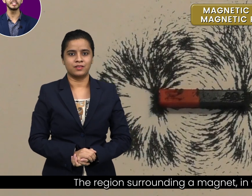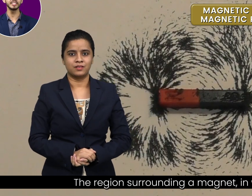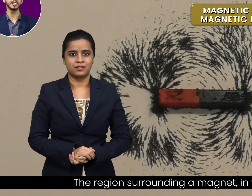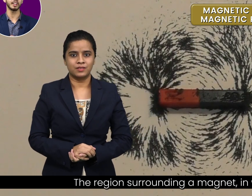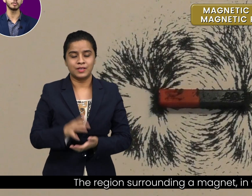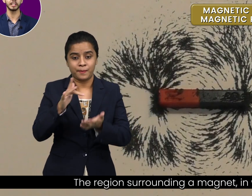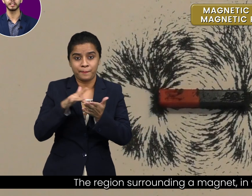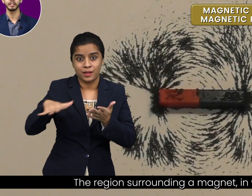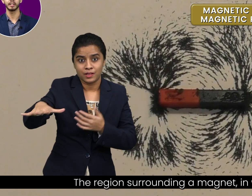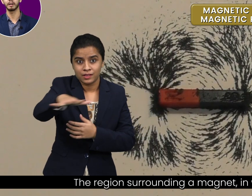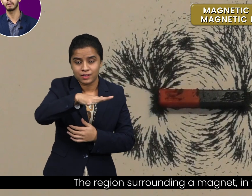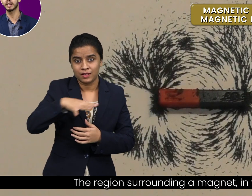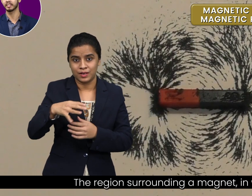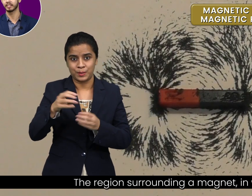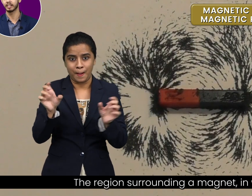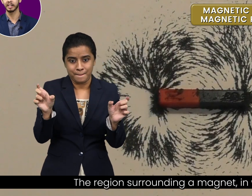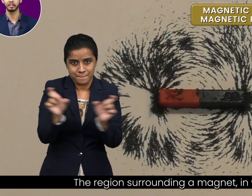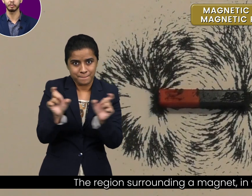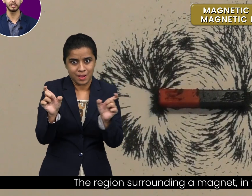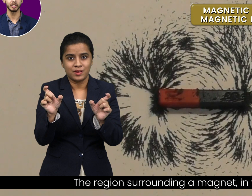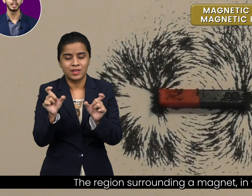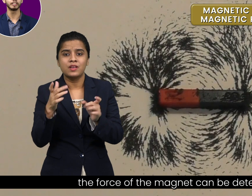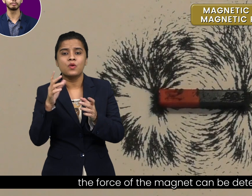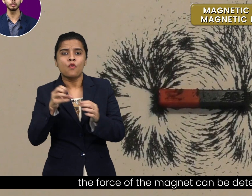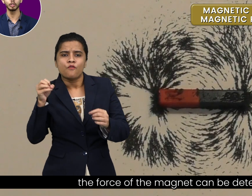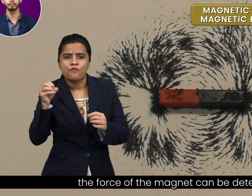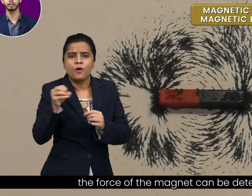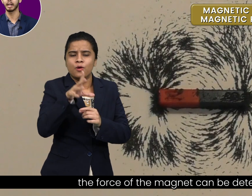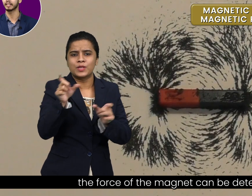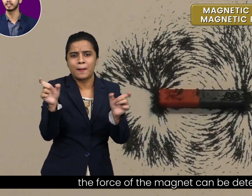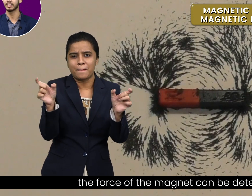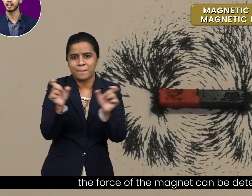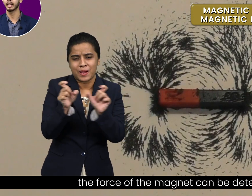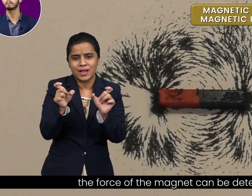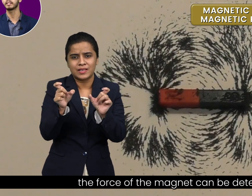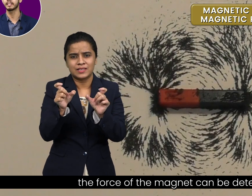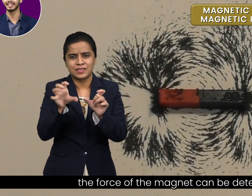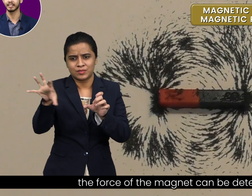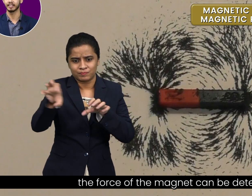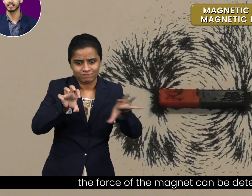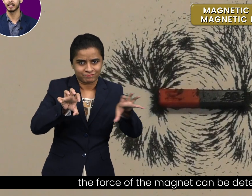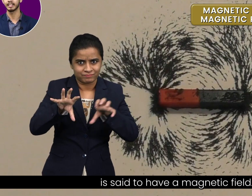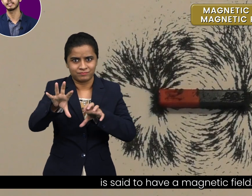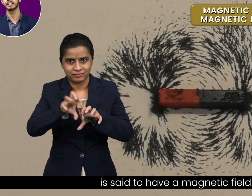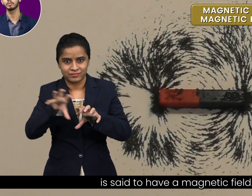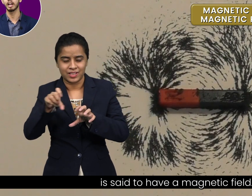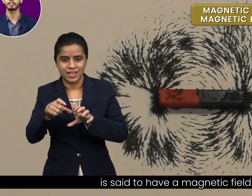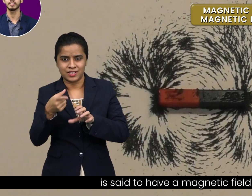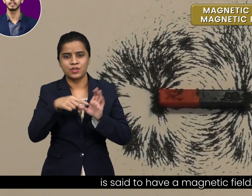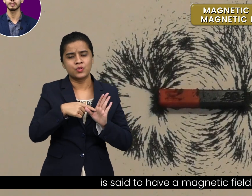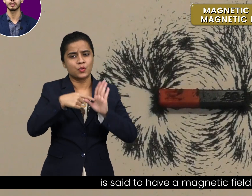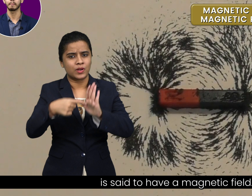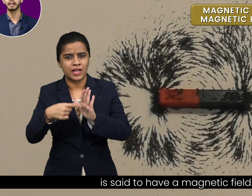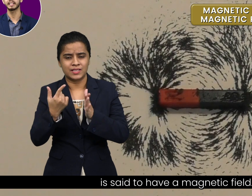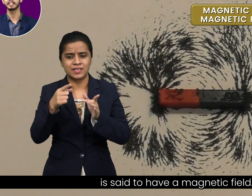The region surrounding a magnet in which the force of the magnet can be detected is said to have